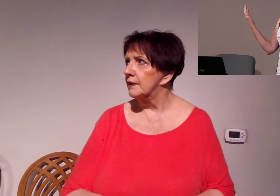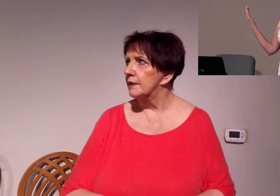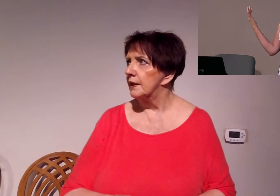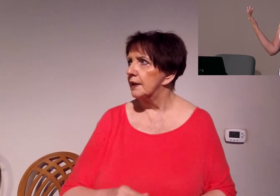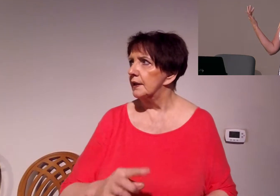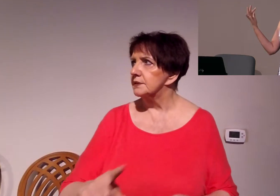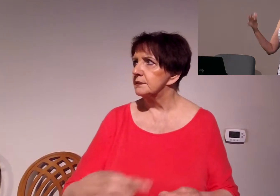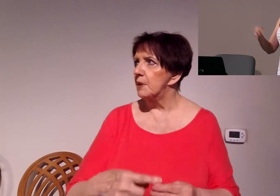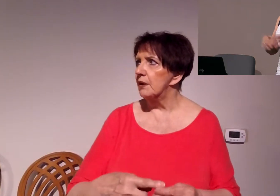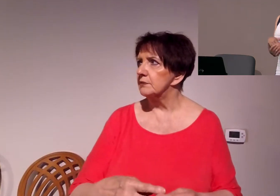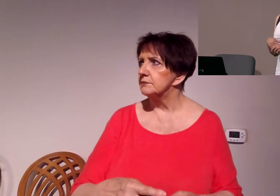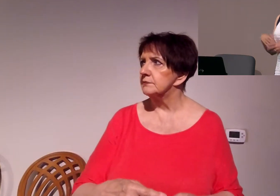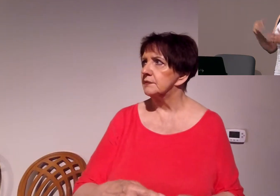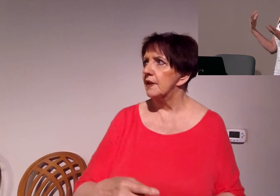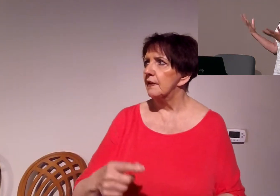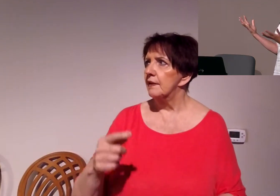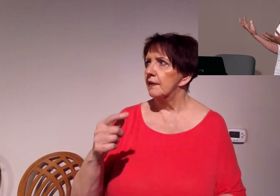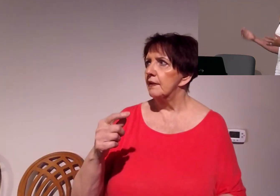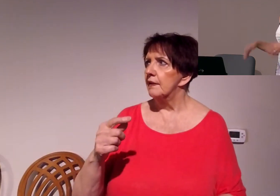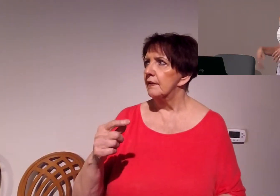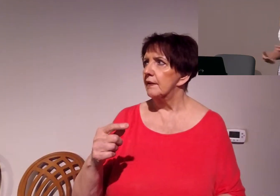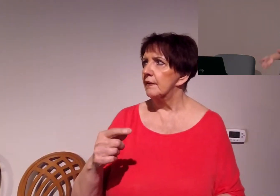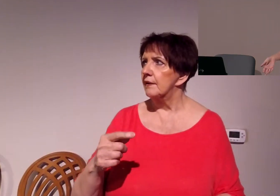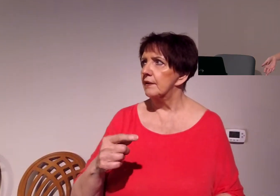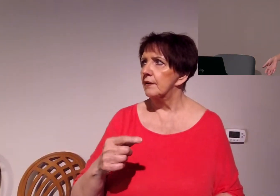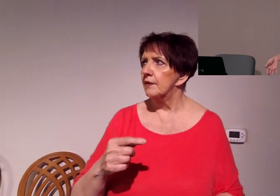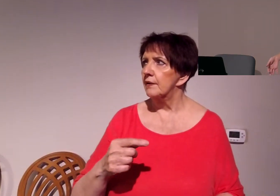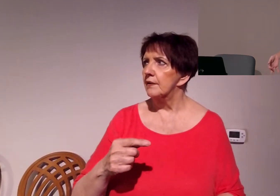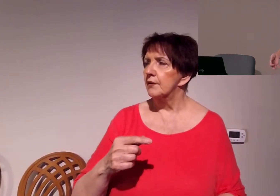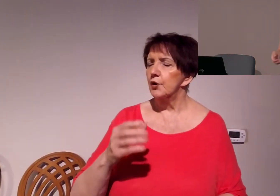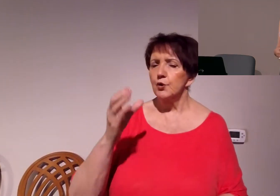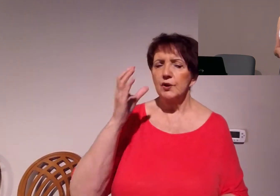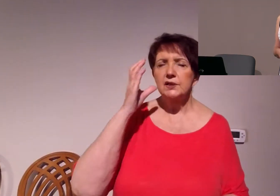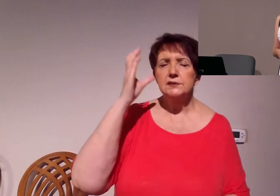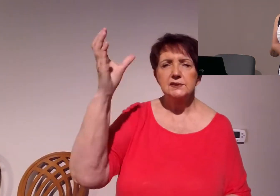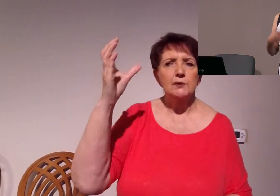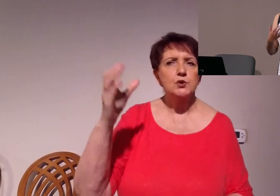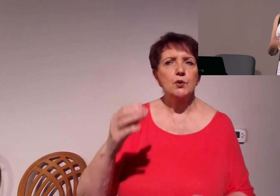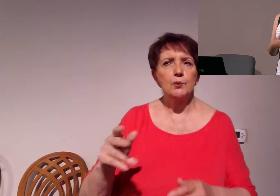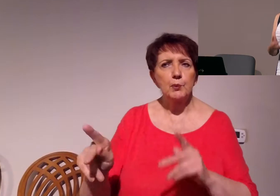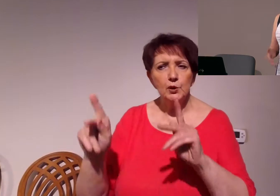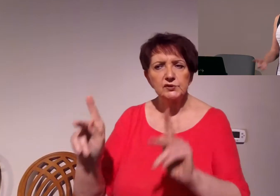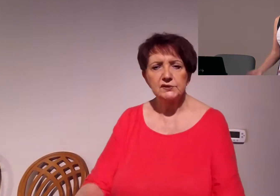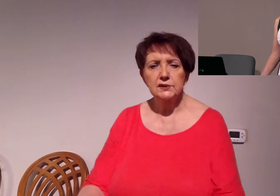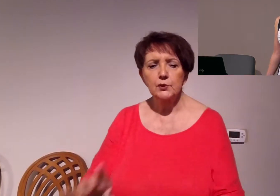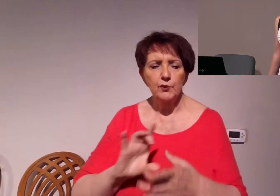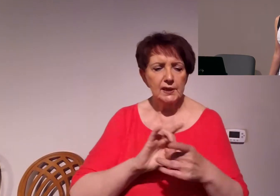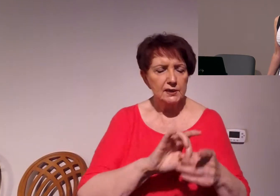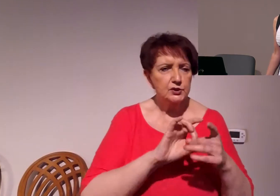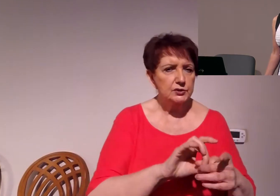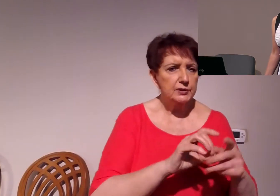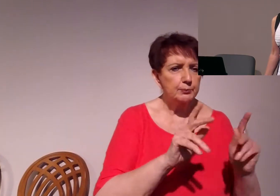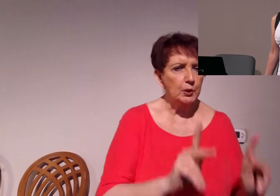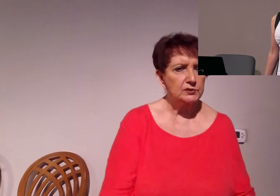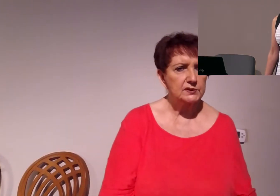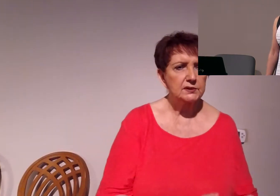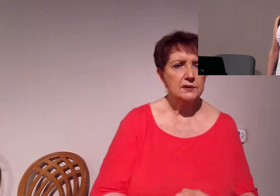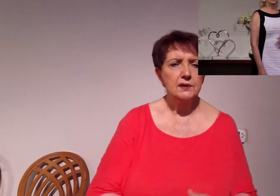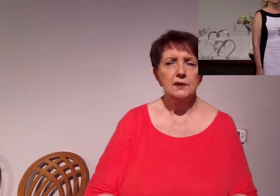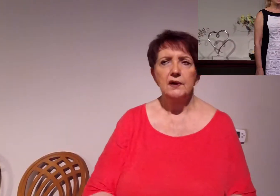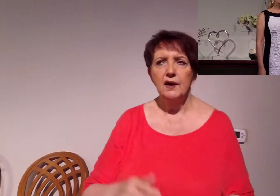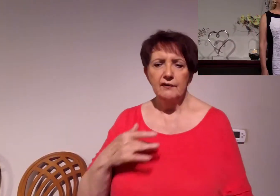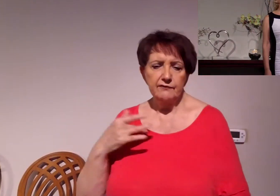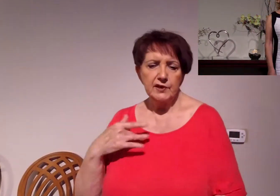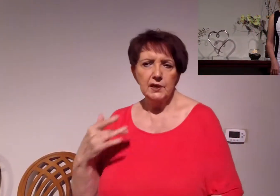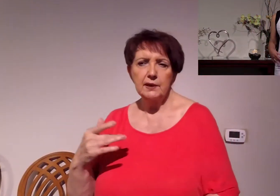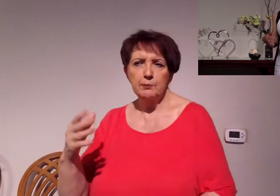thinking styles. Are you a conceptual person, a relationship person? Right? And then you have audio, visual, and kinesthetic people. Then you have people who